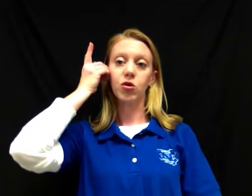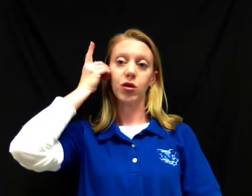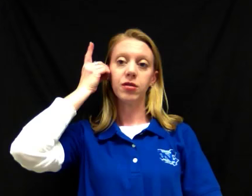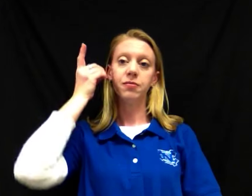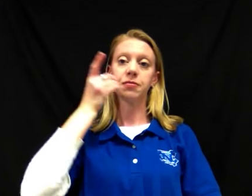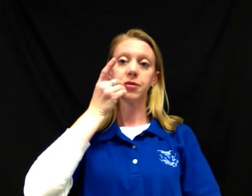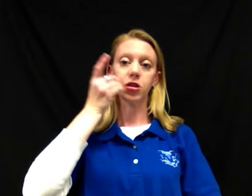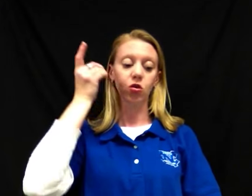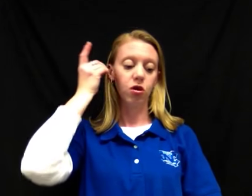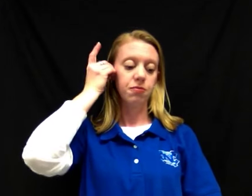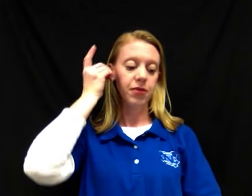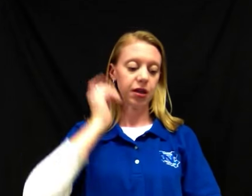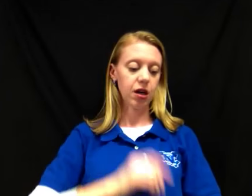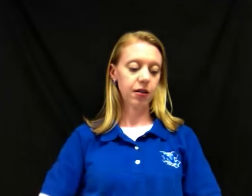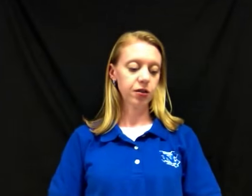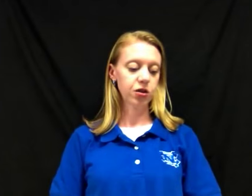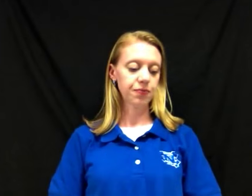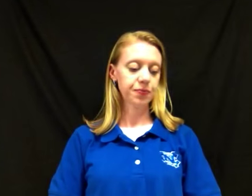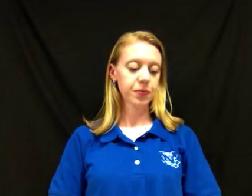Dormitory, a dorm at a college.